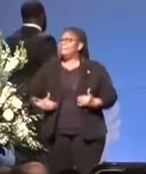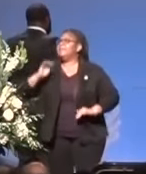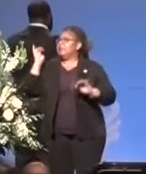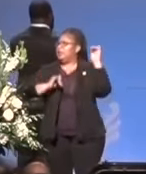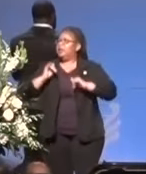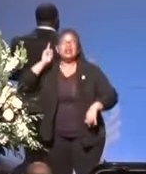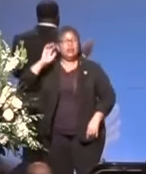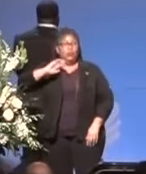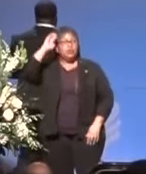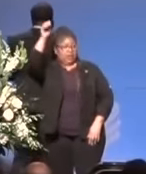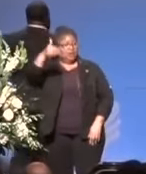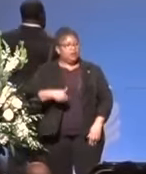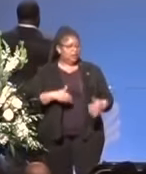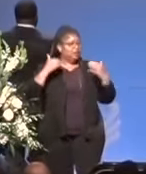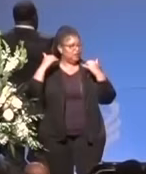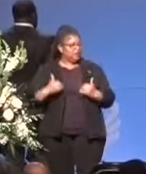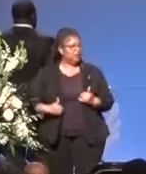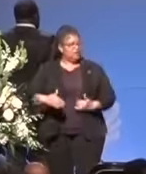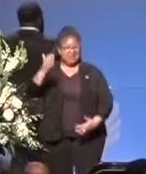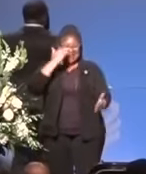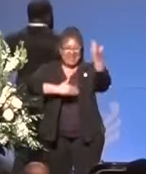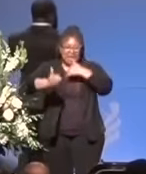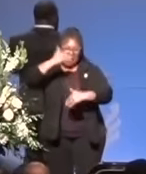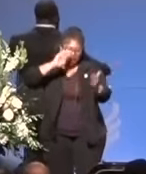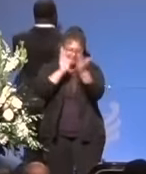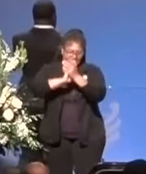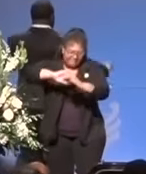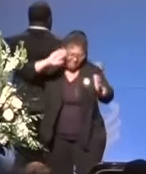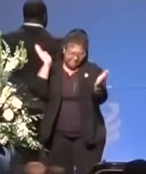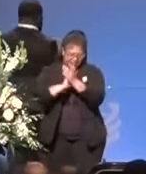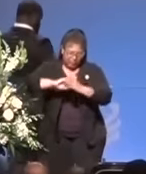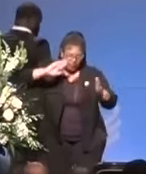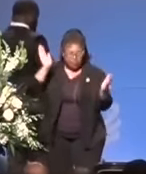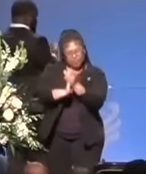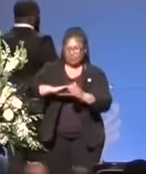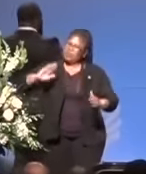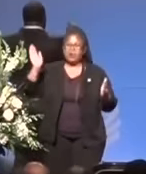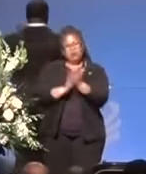Welcome me. Come on. Your hands up.